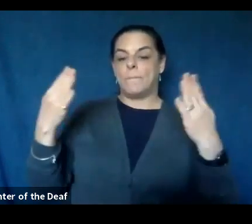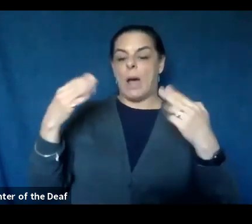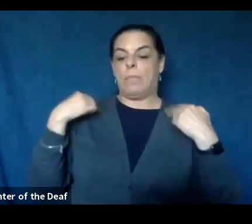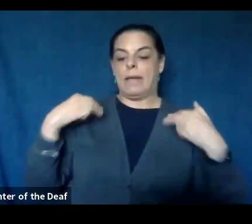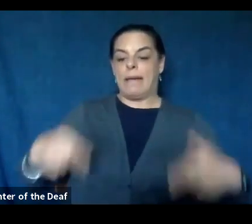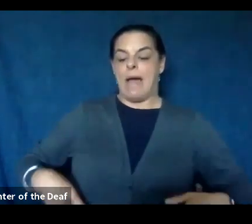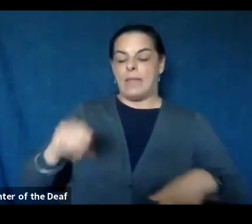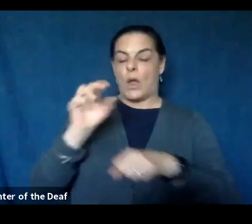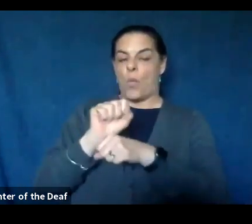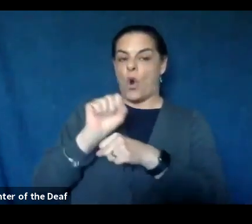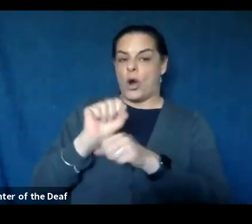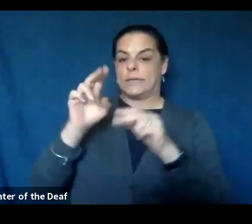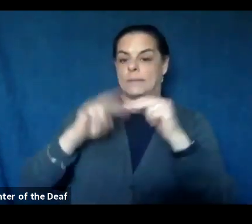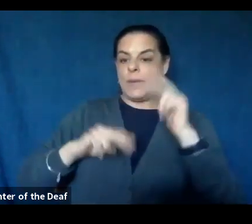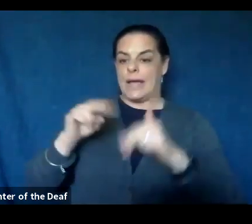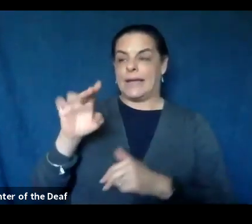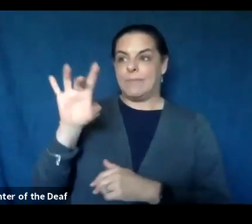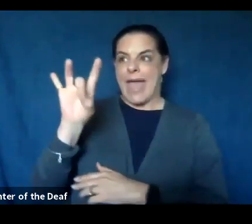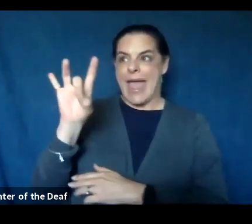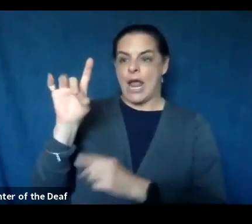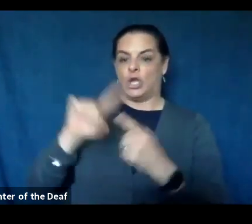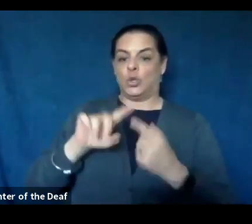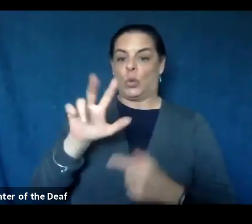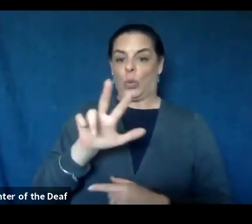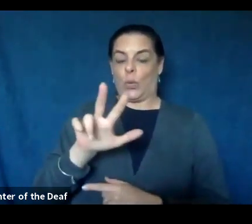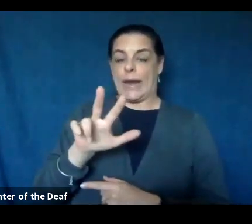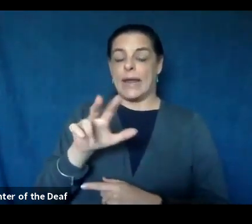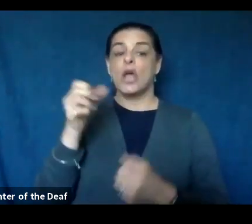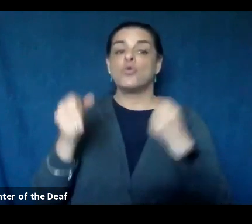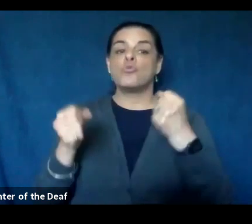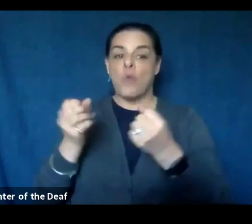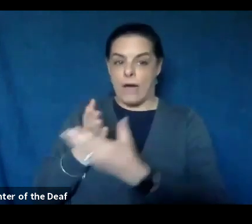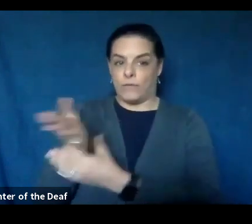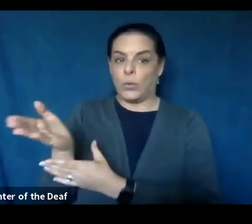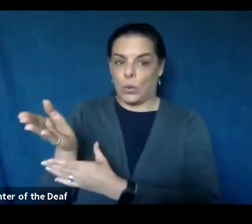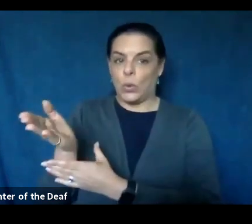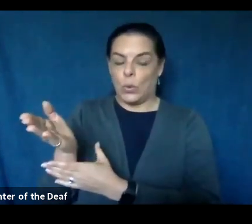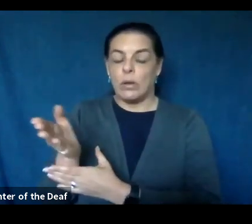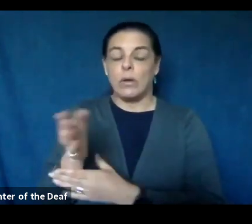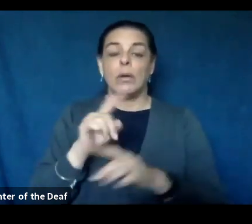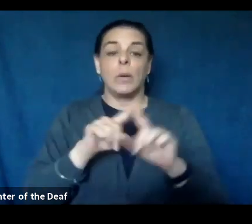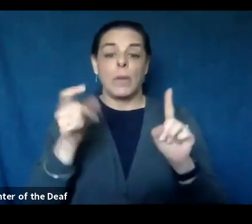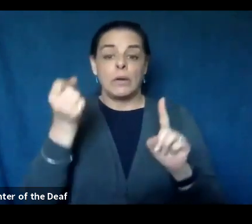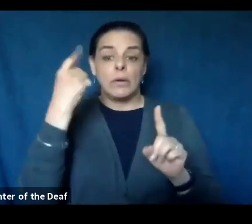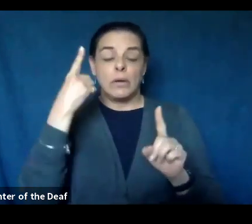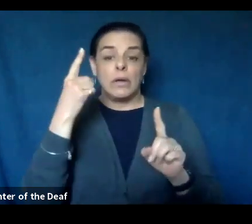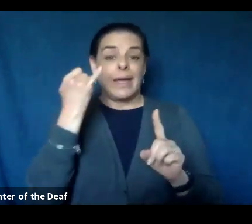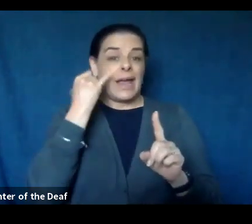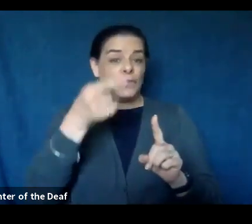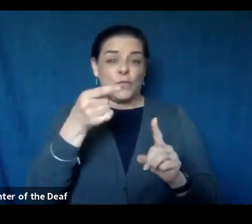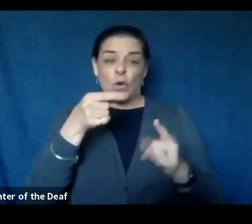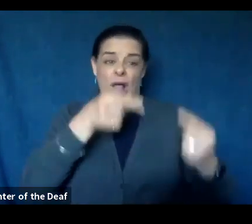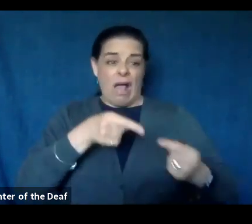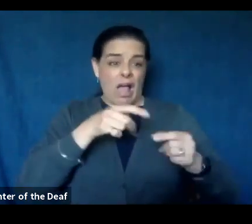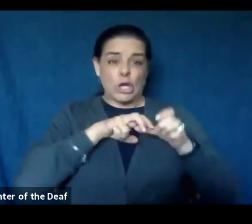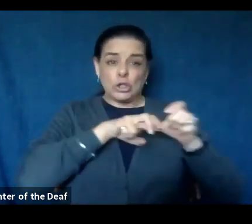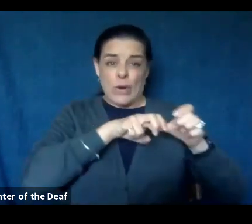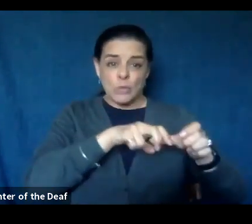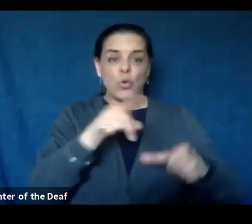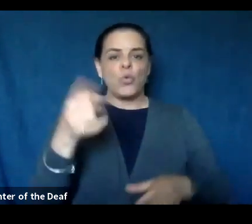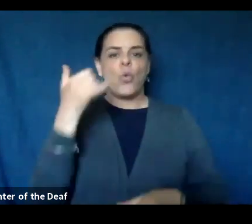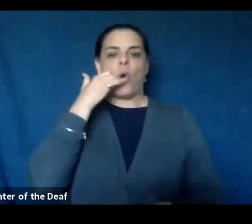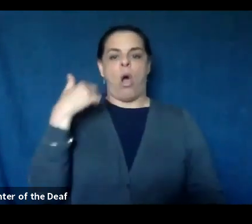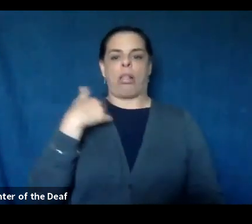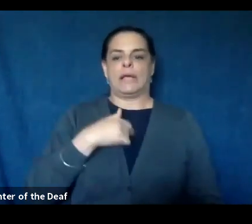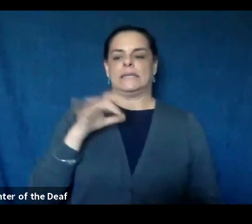3 p.m. This testing will be done on a drive-through model. However, if transportation is a problem, you can call our phone bank